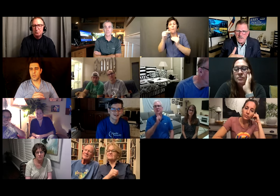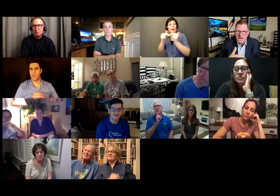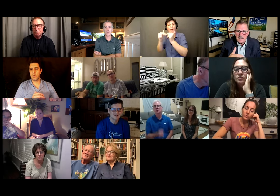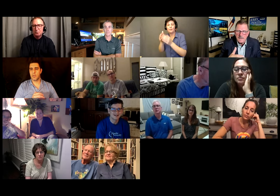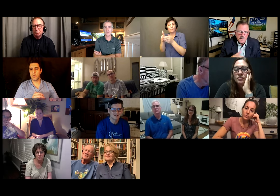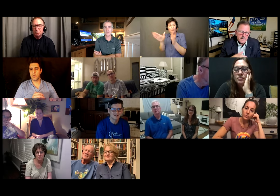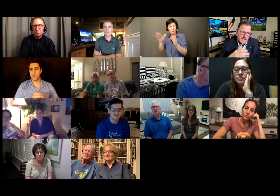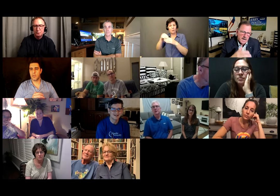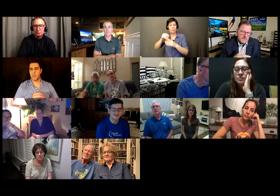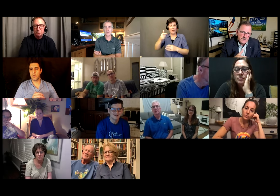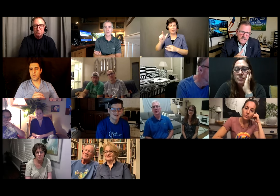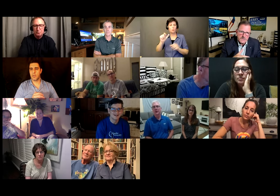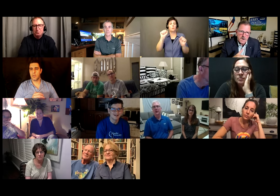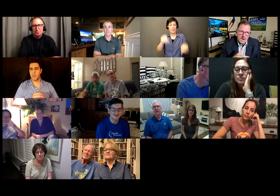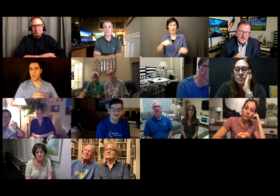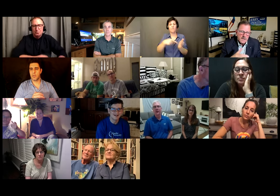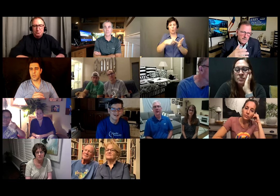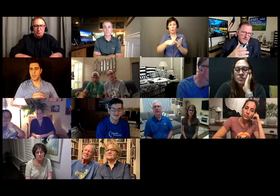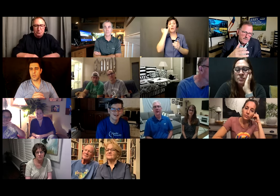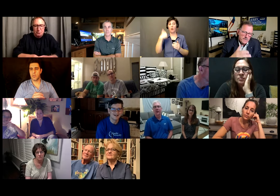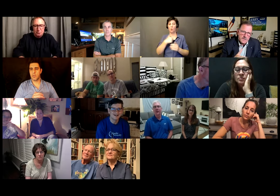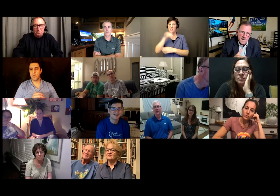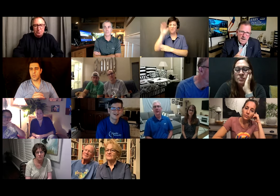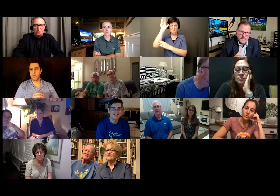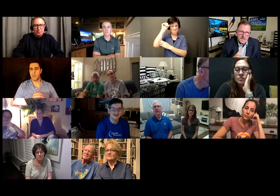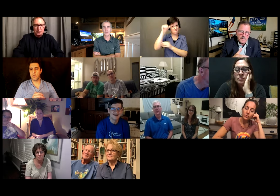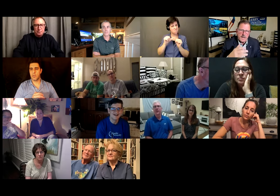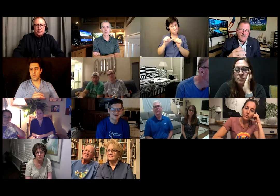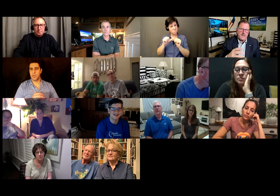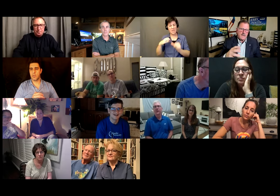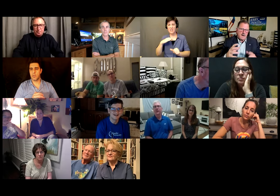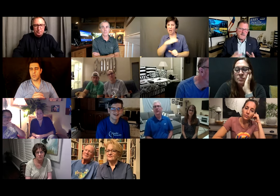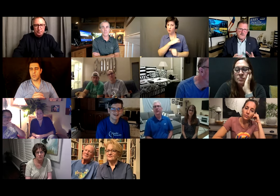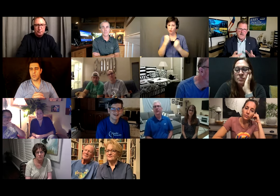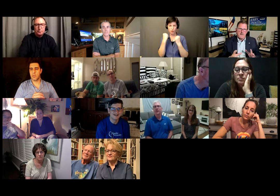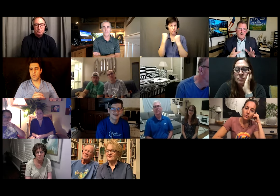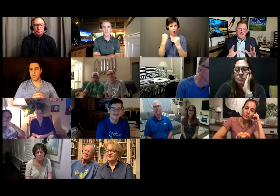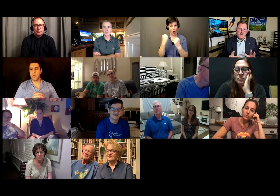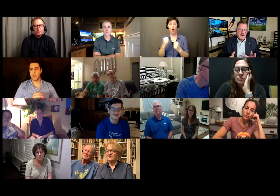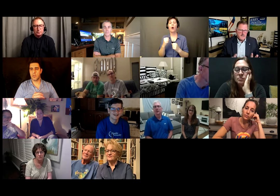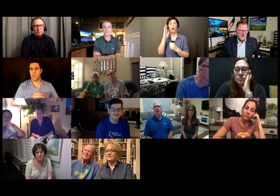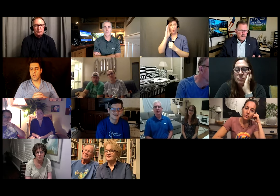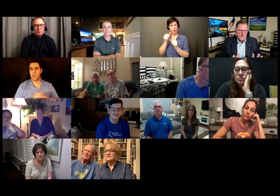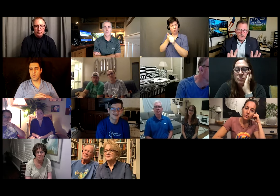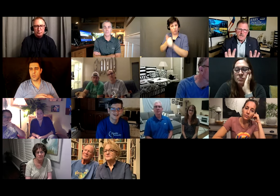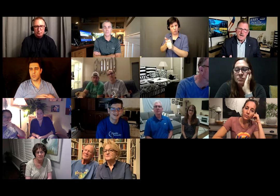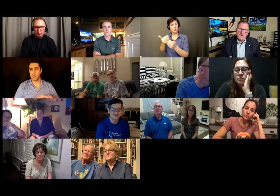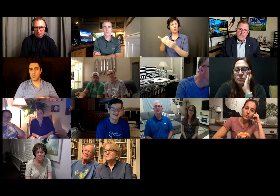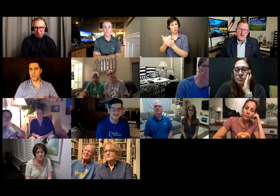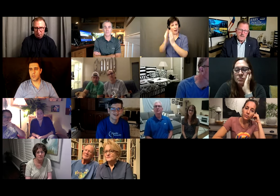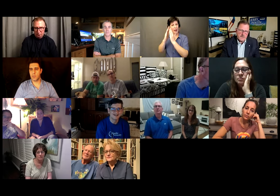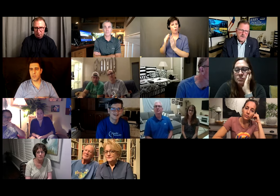and a new siting, if the council stays strong and we do the new housing element and we codify it where we say, we will